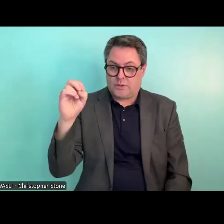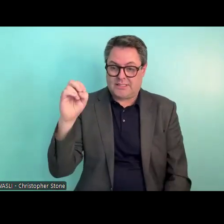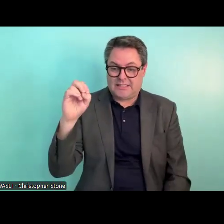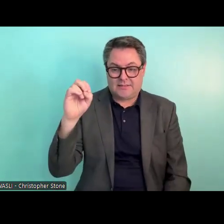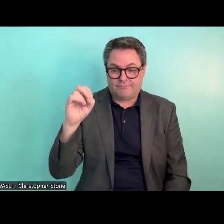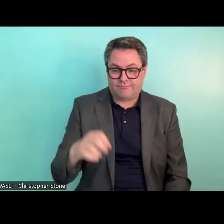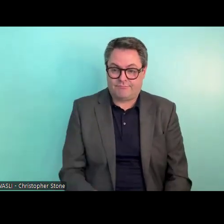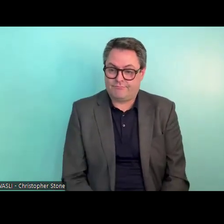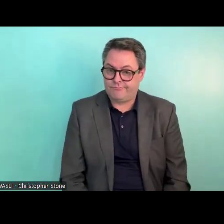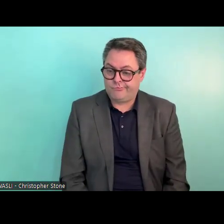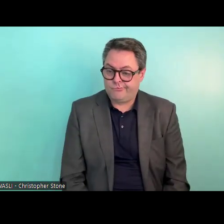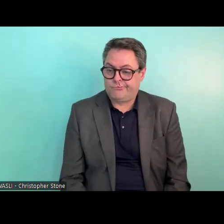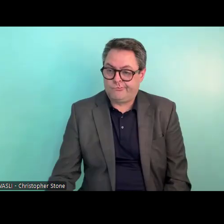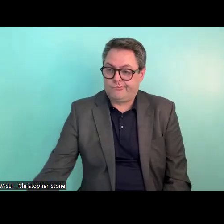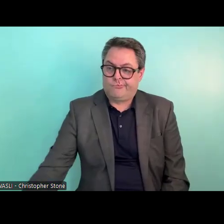for the next vote.